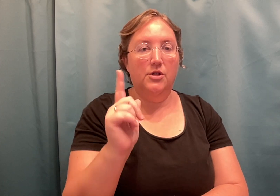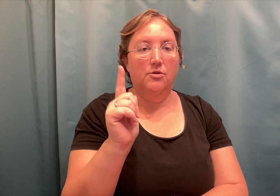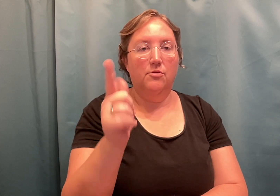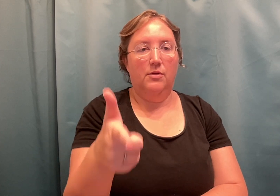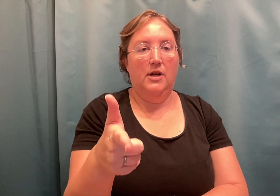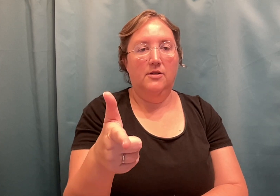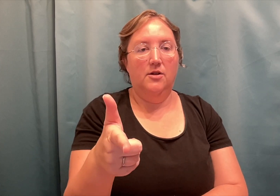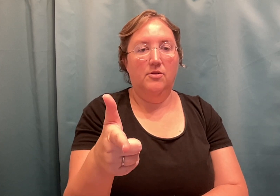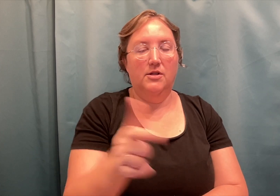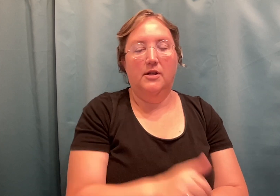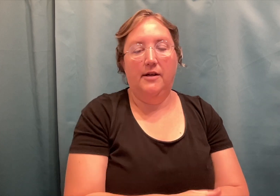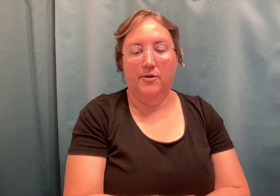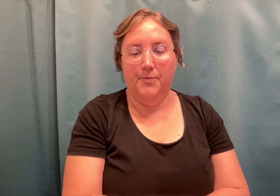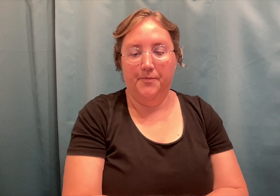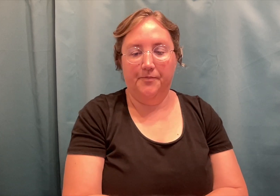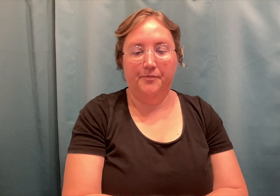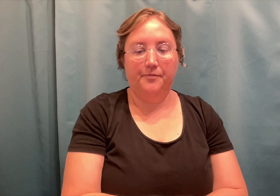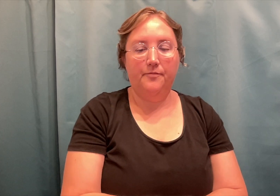you, and so does the later.